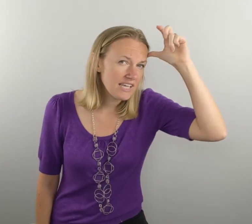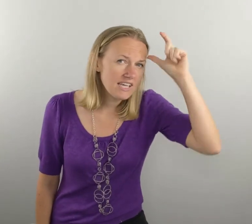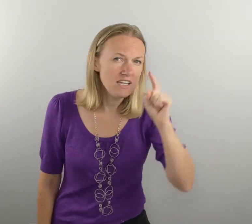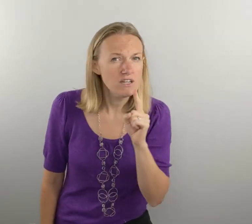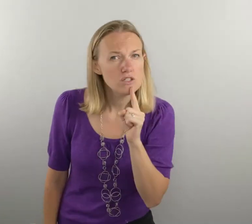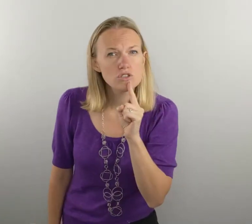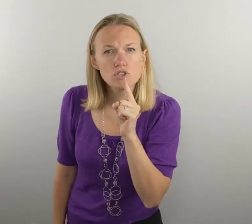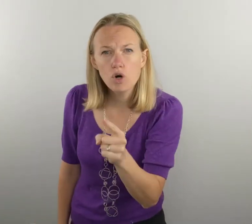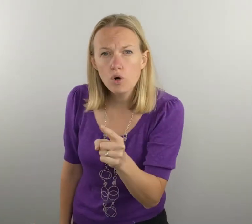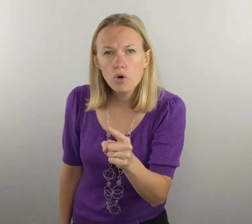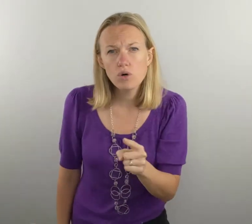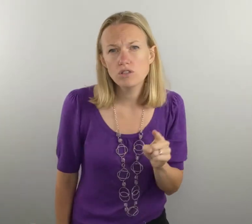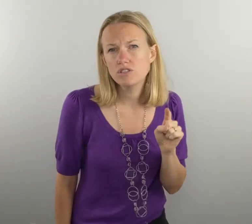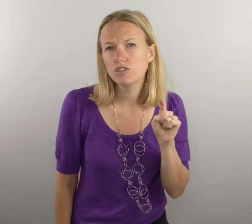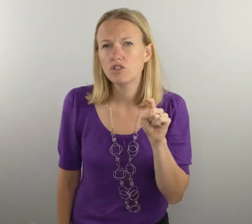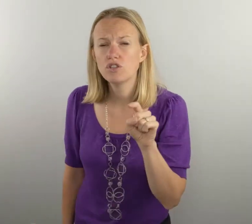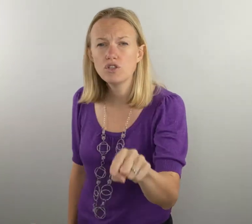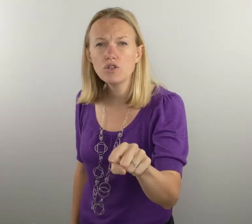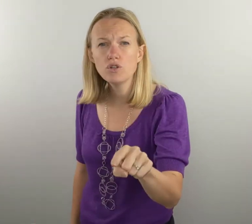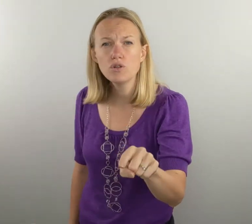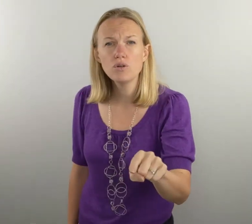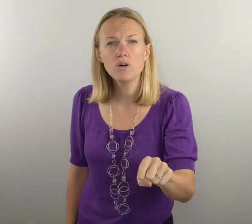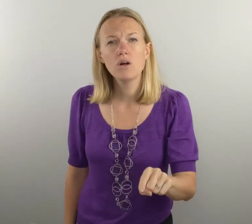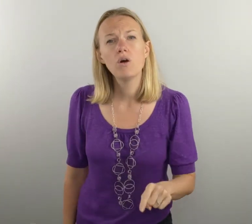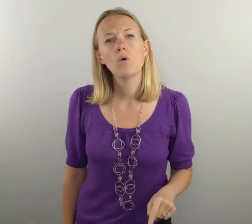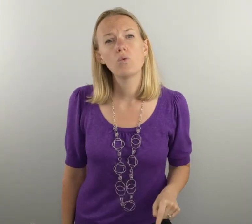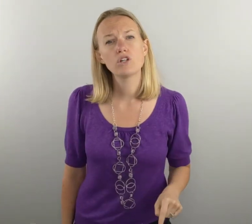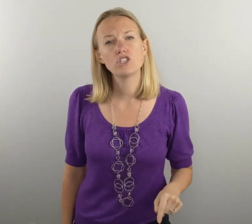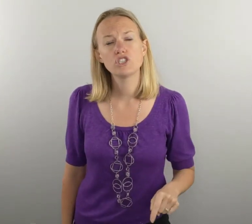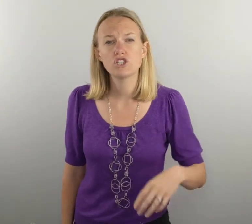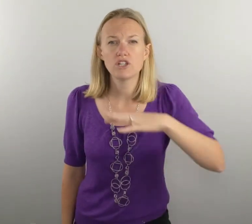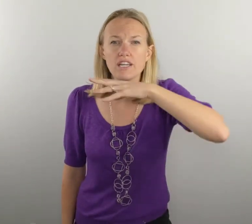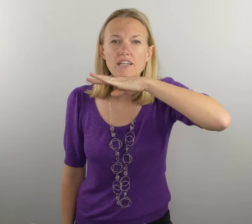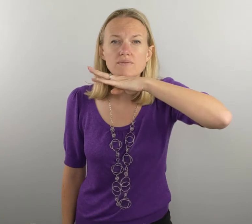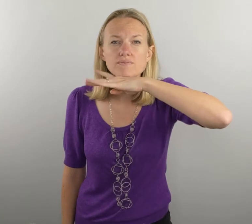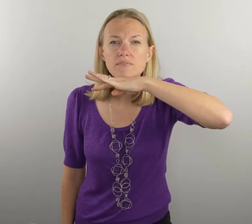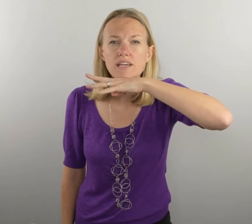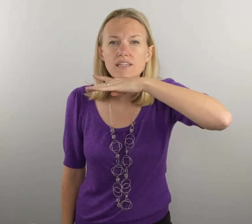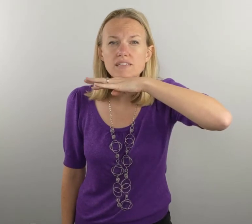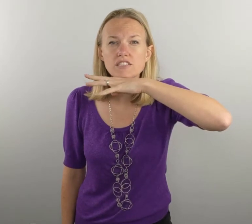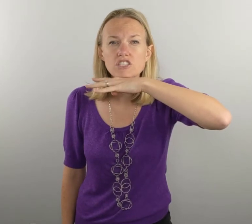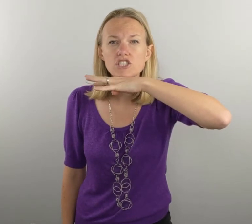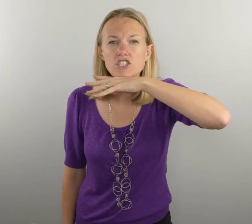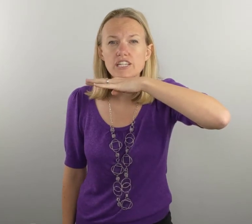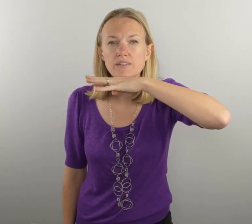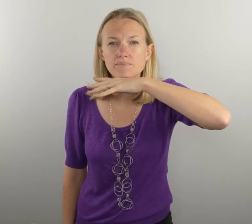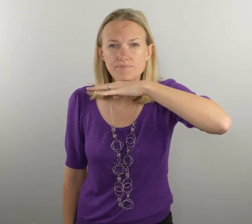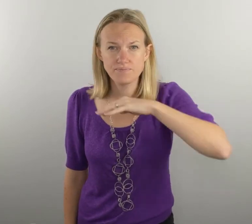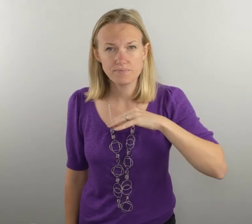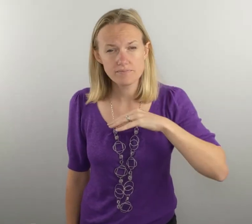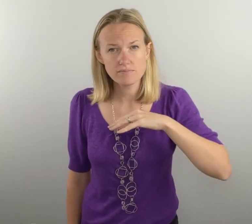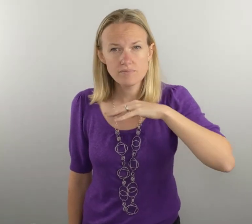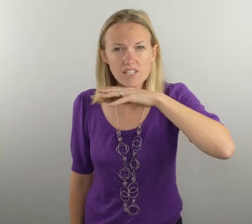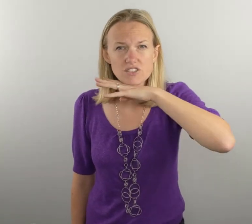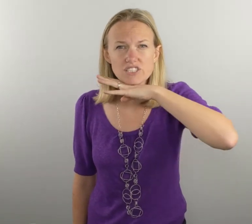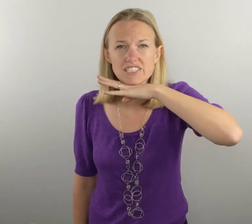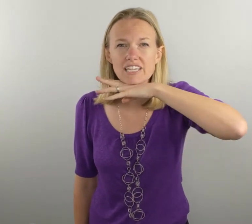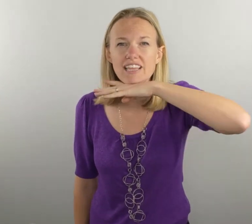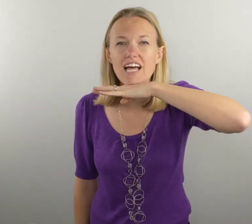he told you were dirty. Okay? Dirty. So it's just like liar,